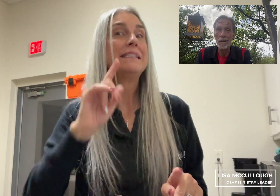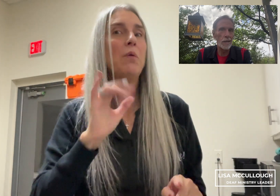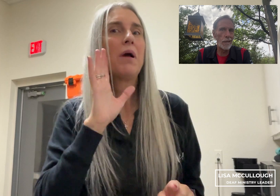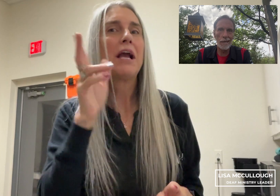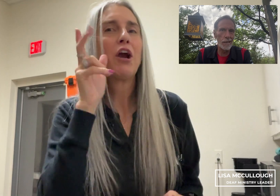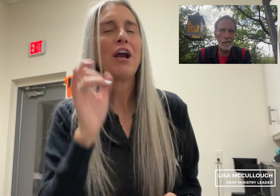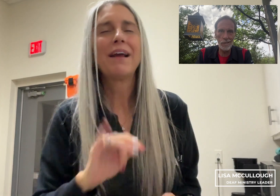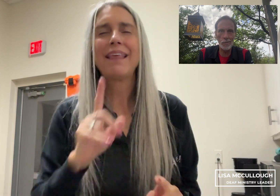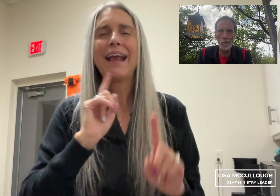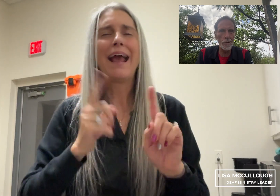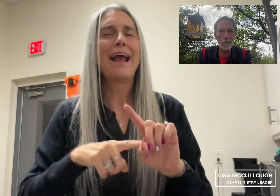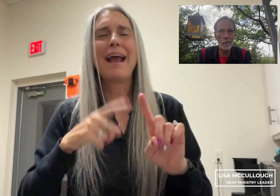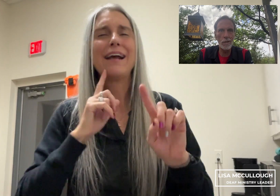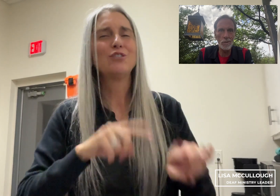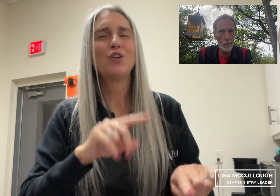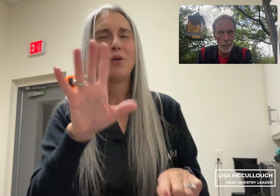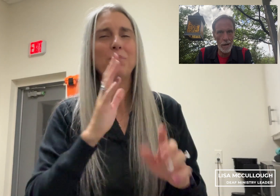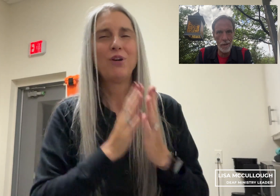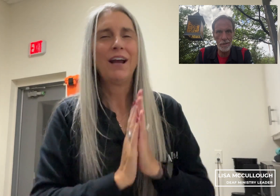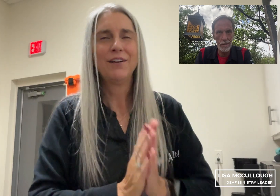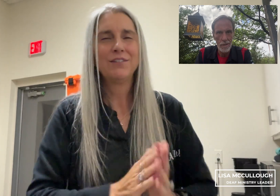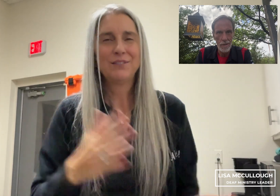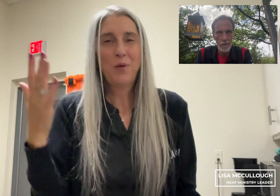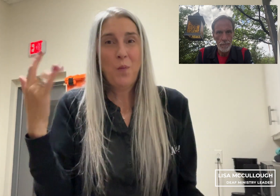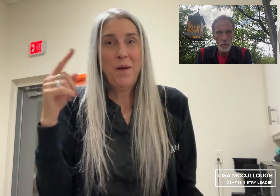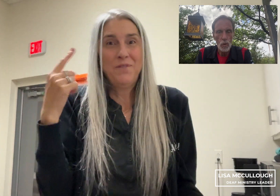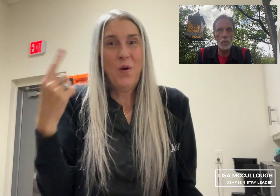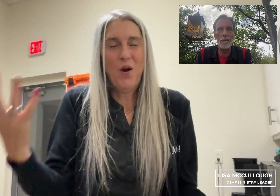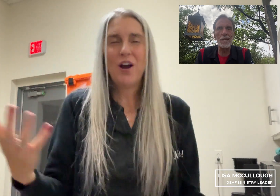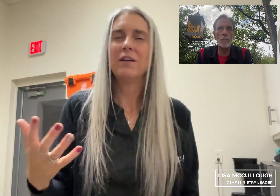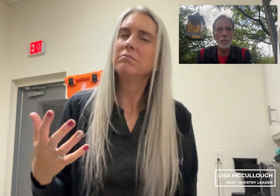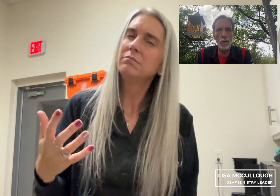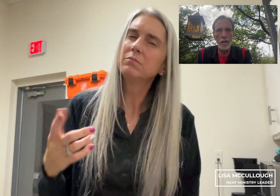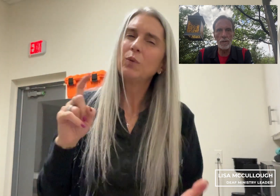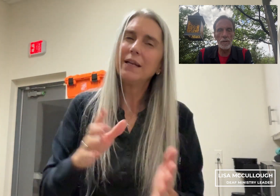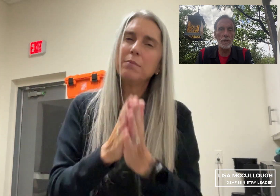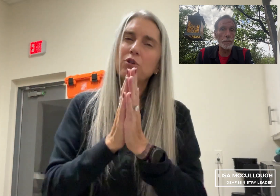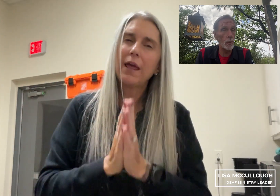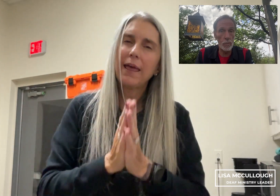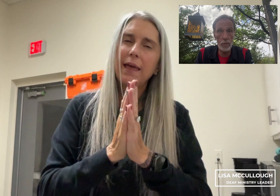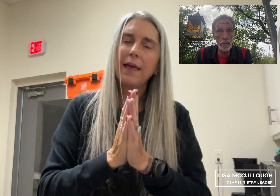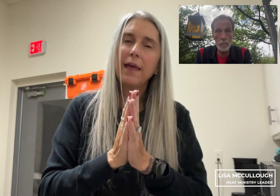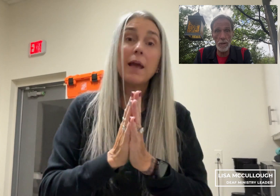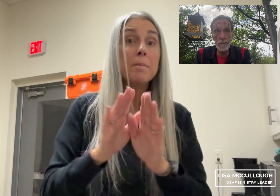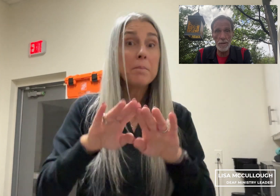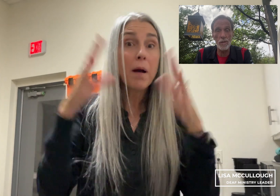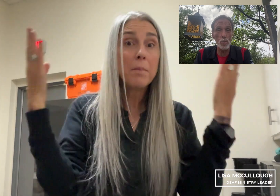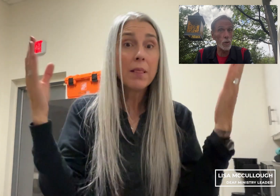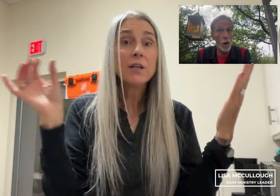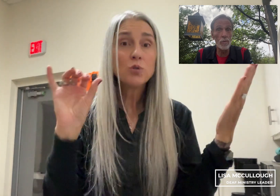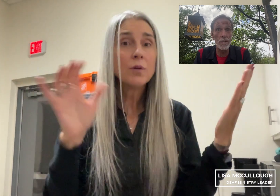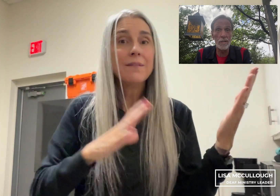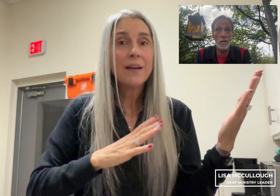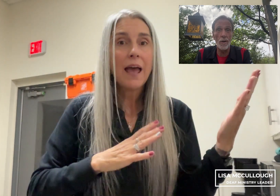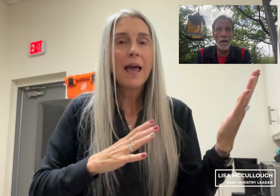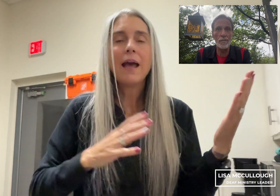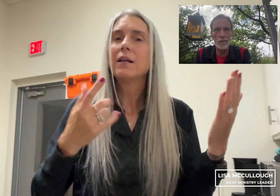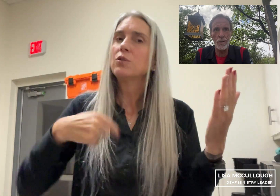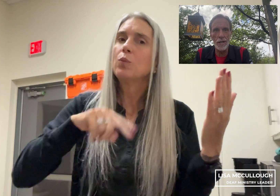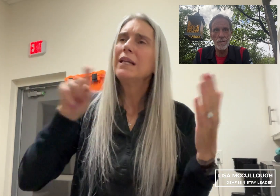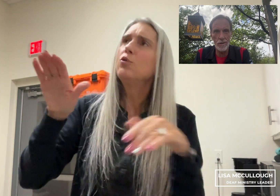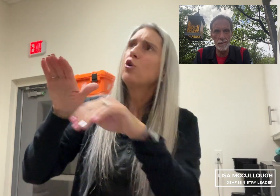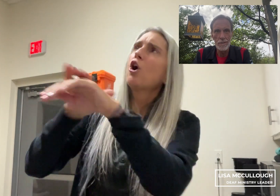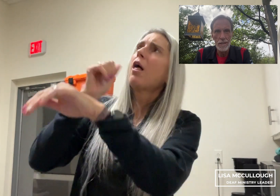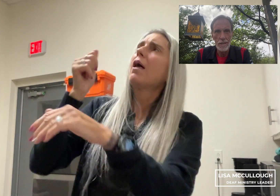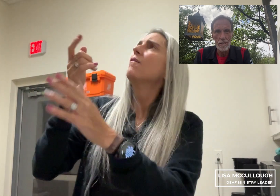listening, and they can't answer your prayer anyway, so why bother? We need to pray, and we need to publicly pray because we all need to call out